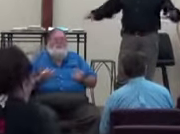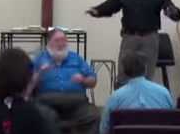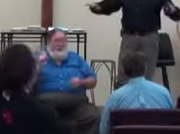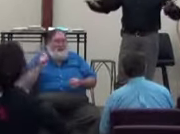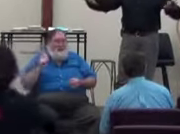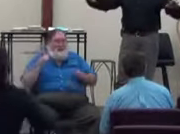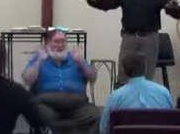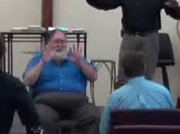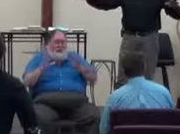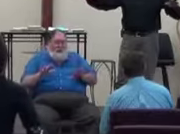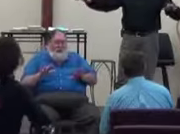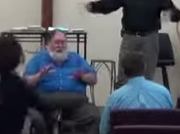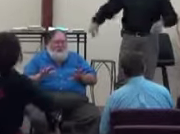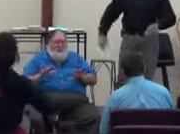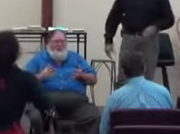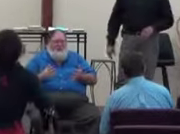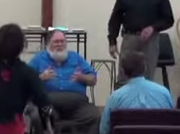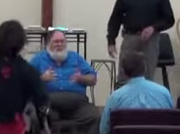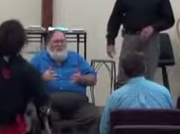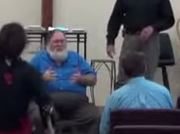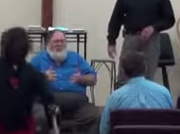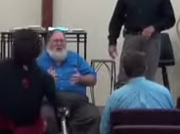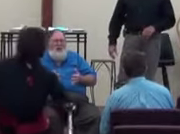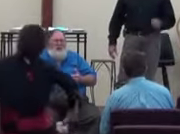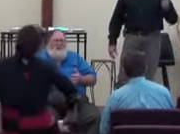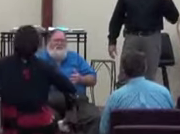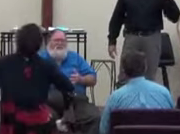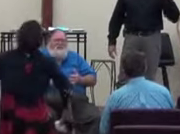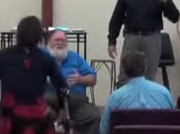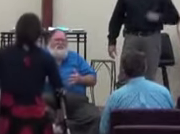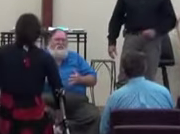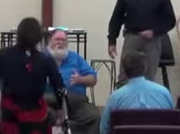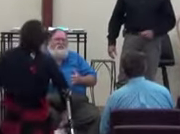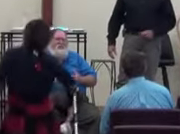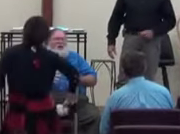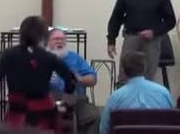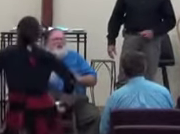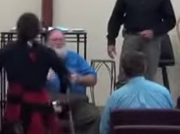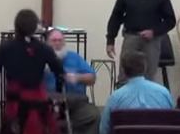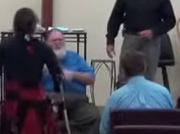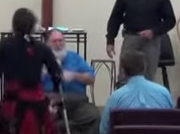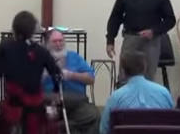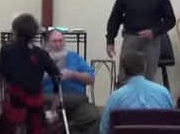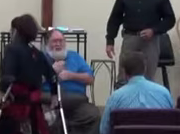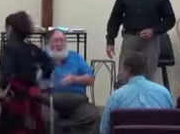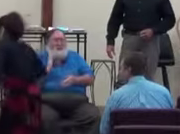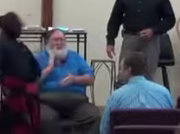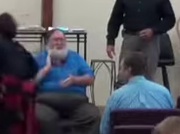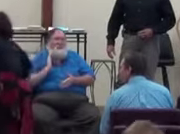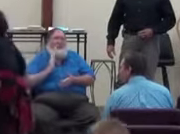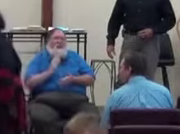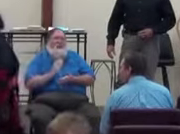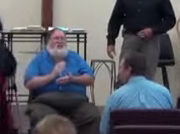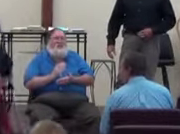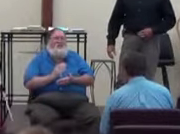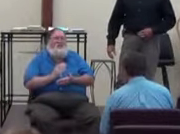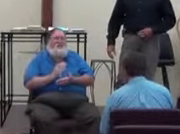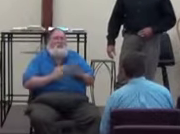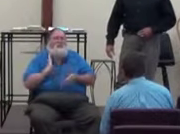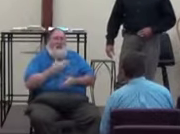rain. It probably messed up some of our plans, but you know what? We need that living water. It's awesome to see the